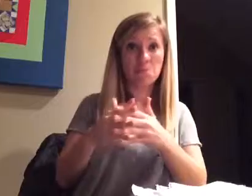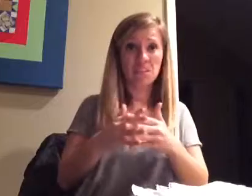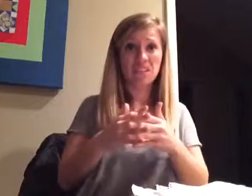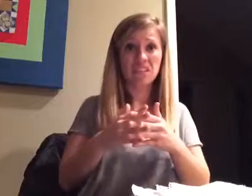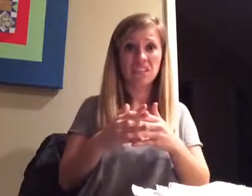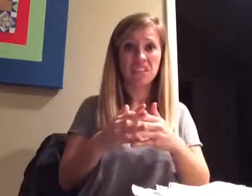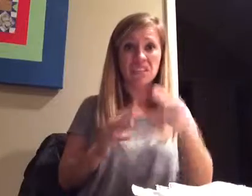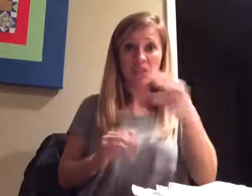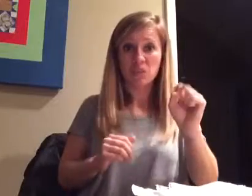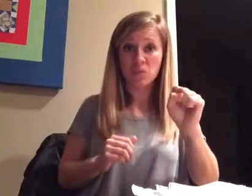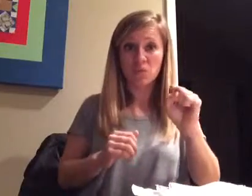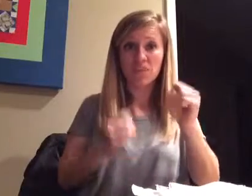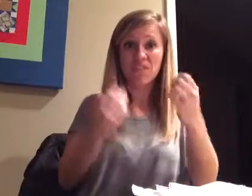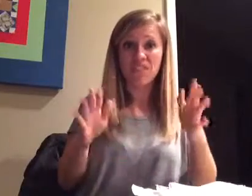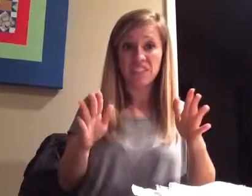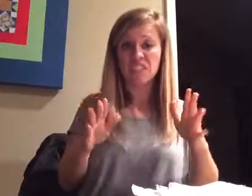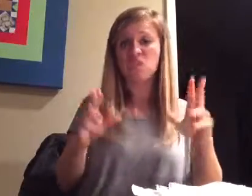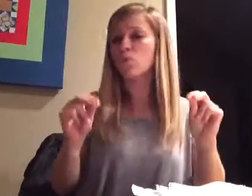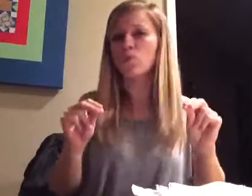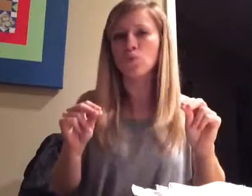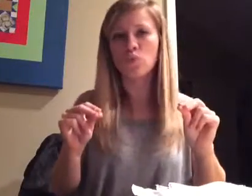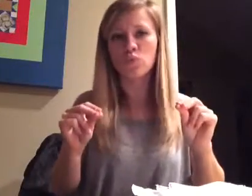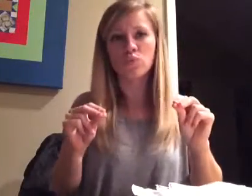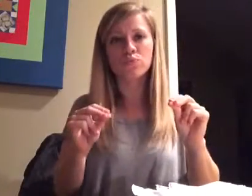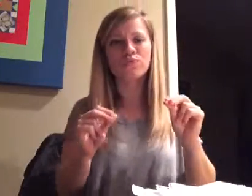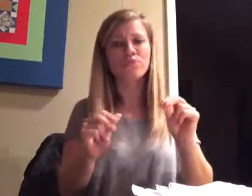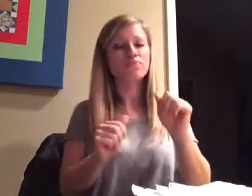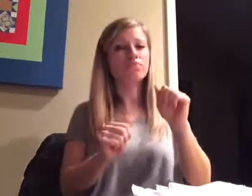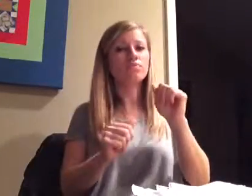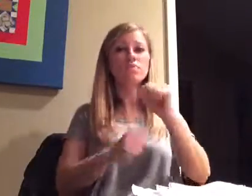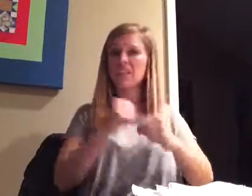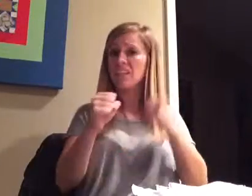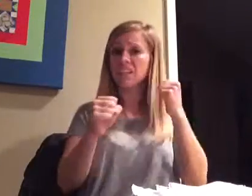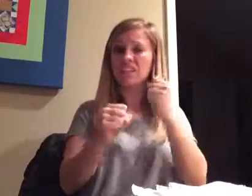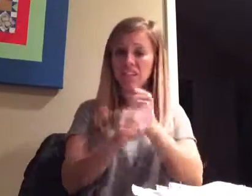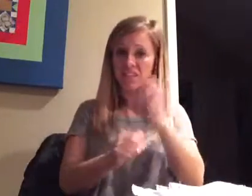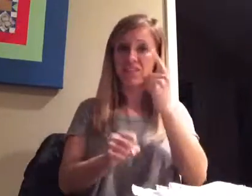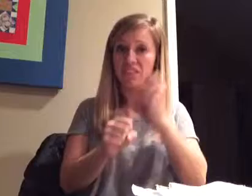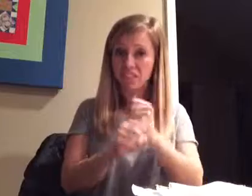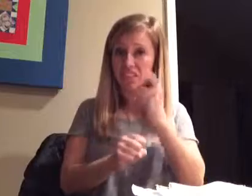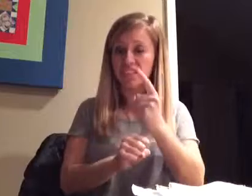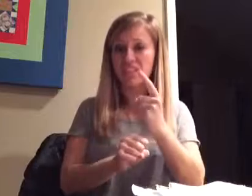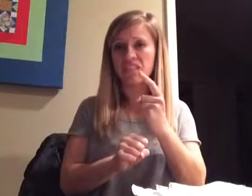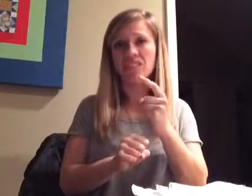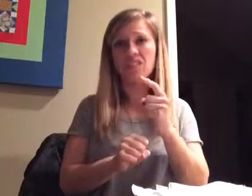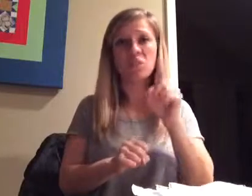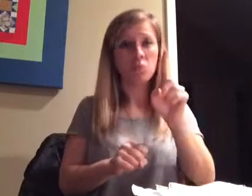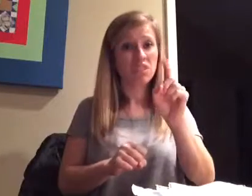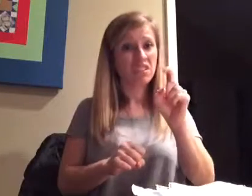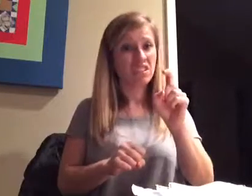Each year, more than 100,000 high school graduates with proved ability do not enter